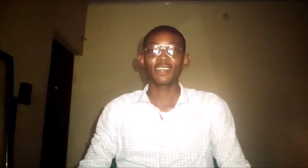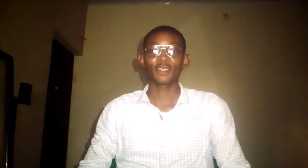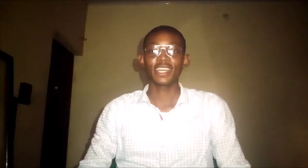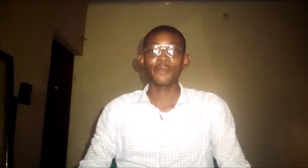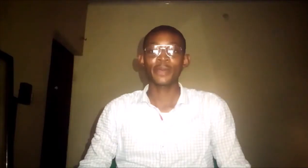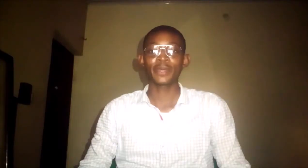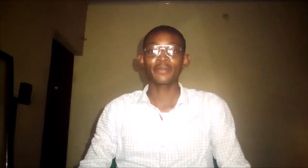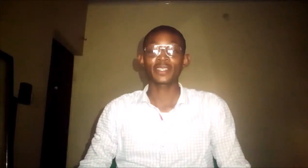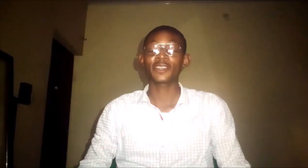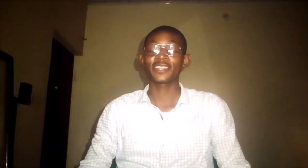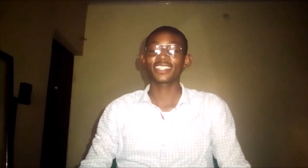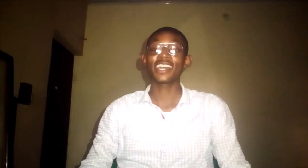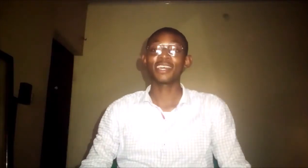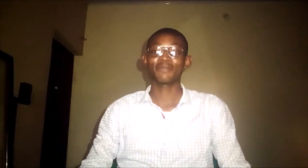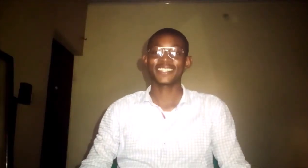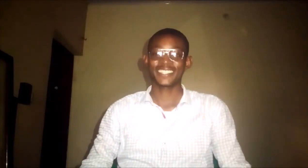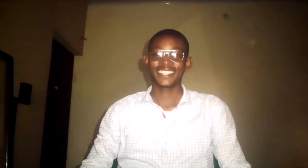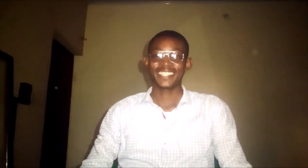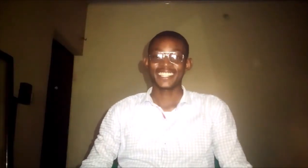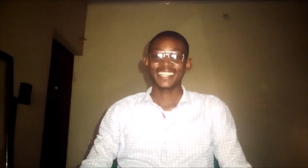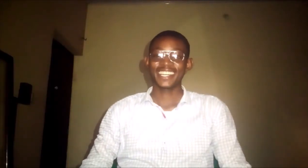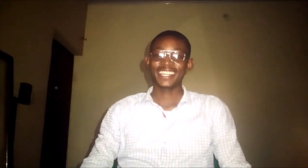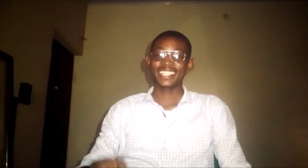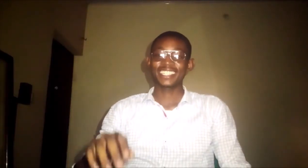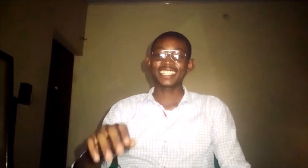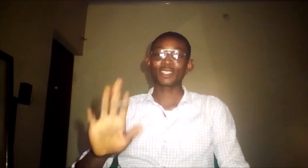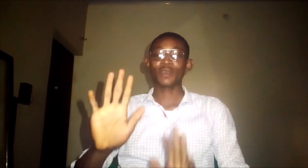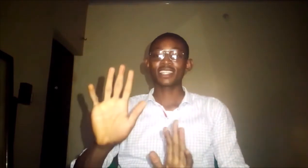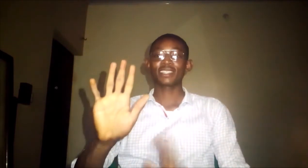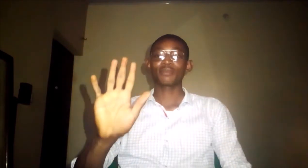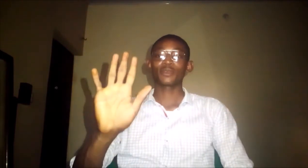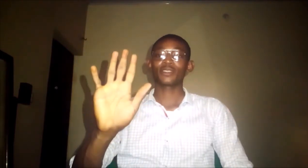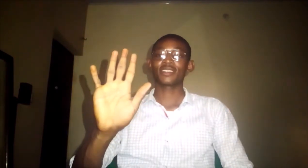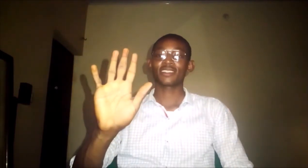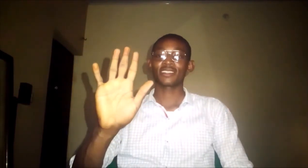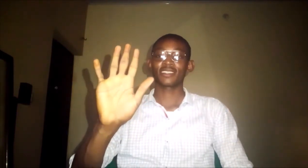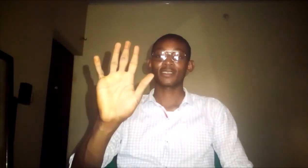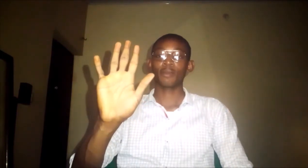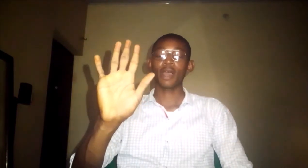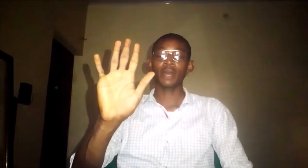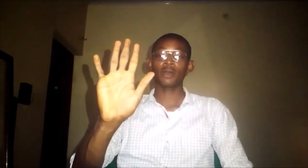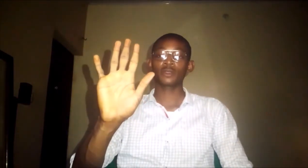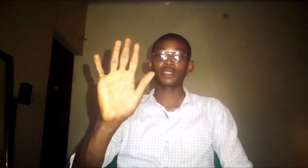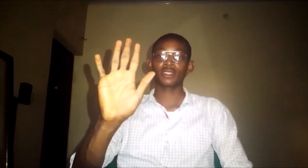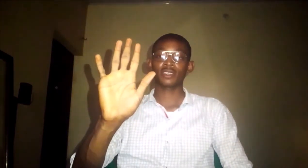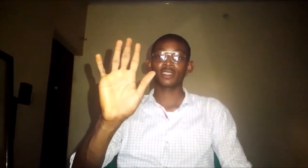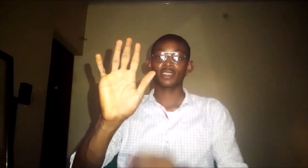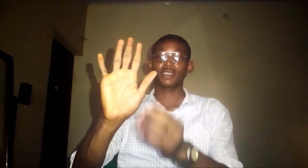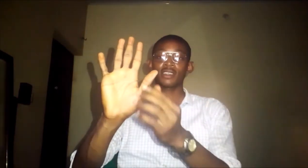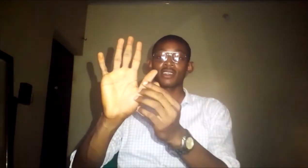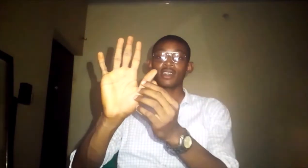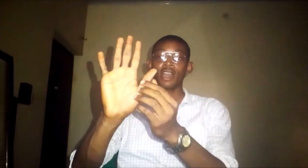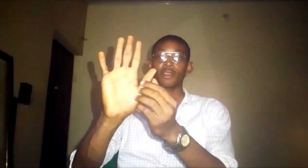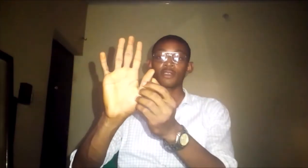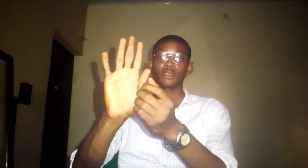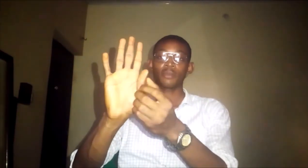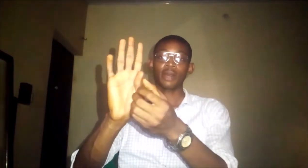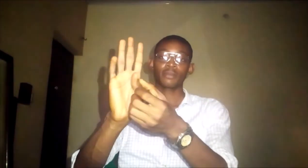Now M. This is quite simple. Palm out, across the palm,